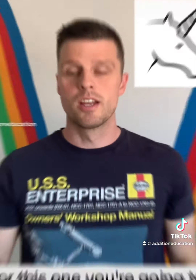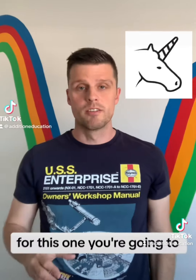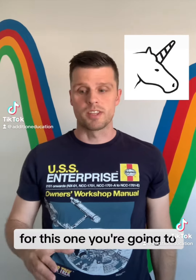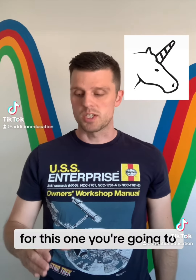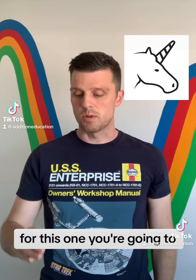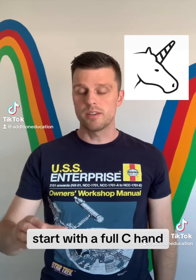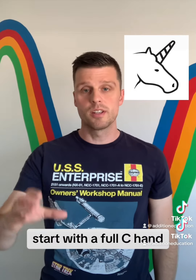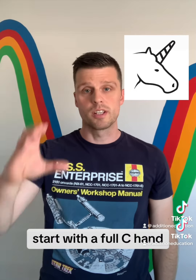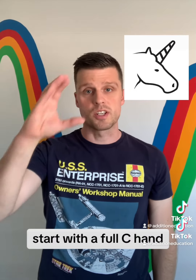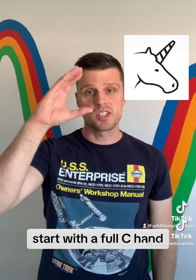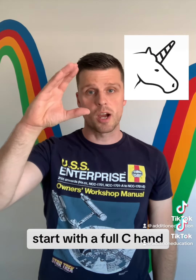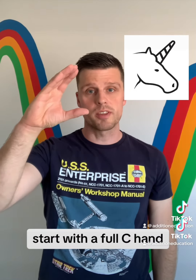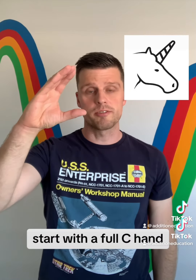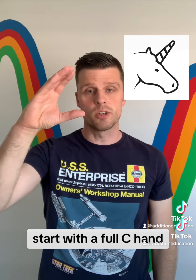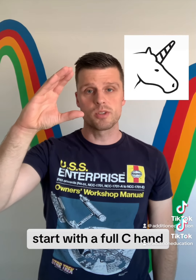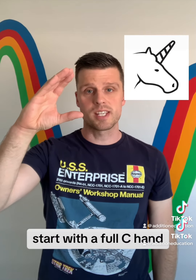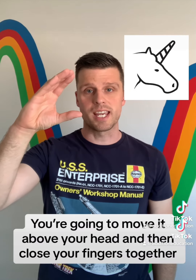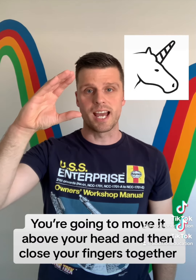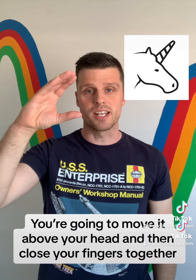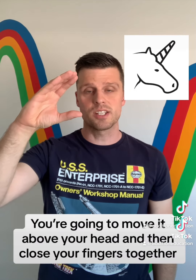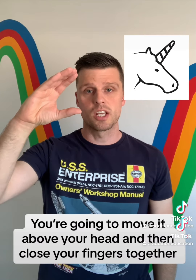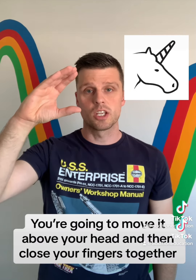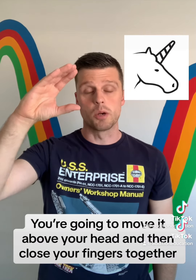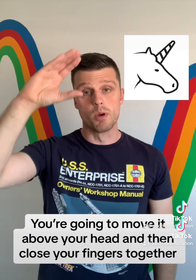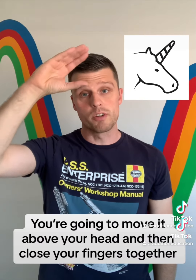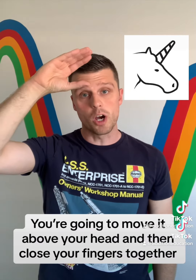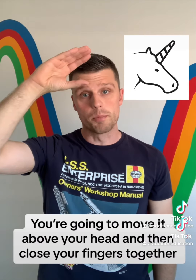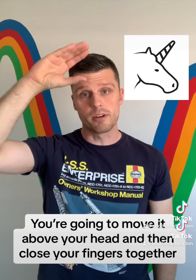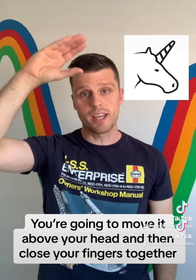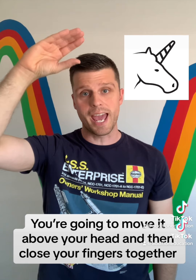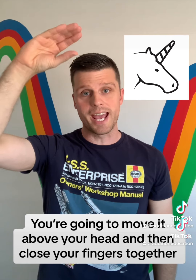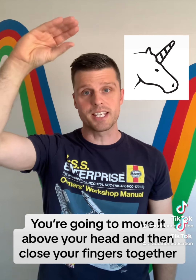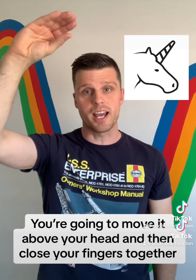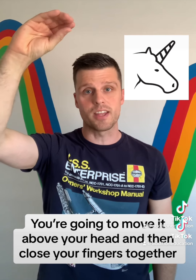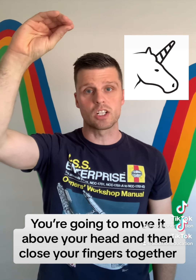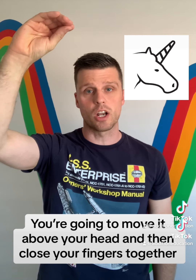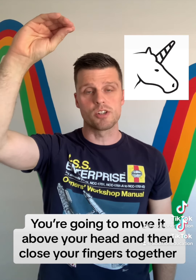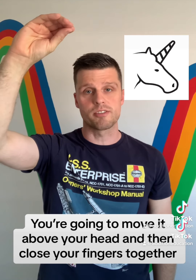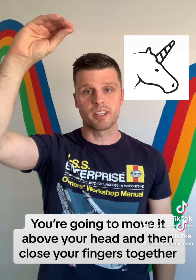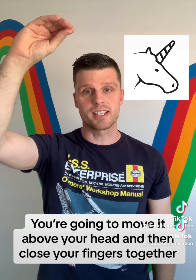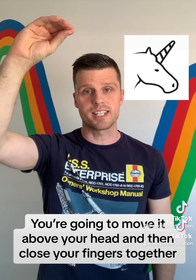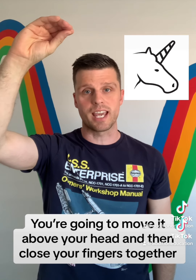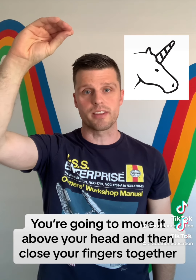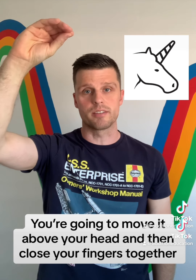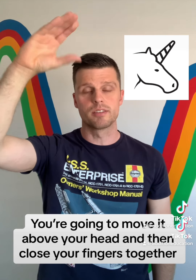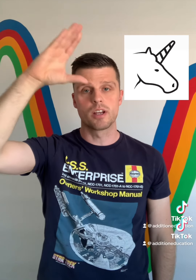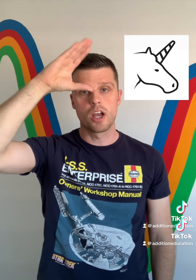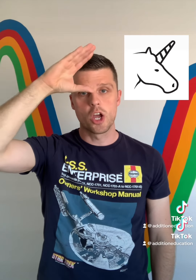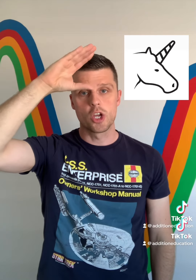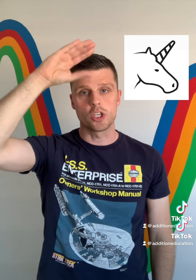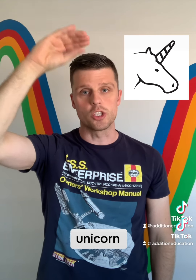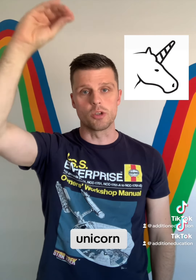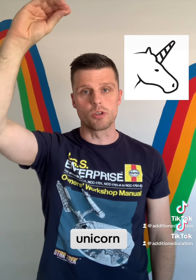For this one, you're going to start with a full C hand, going to move it above your head and then close your fingers together.